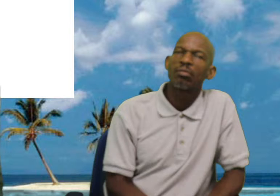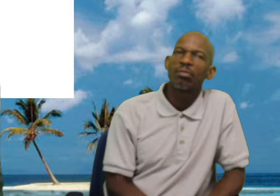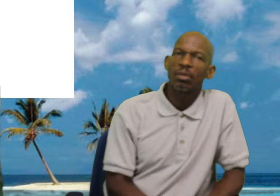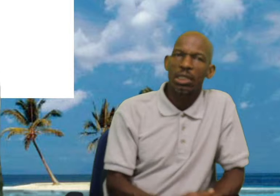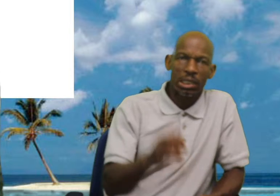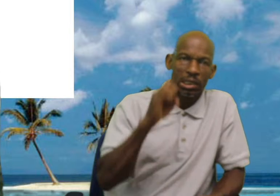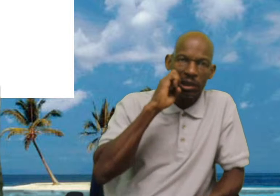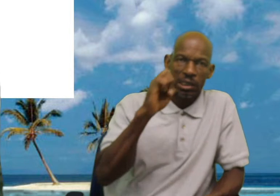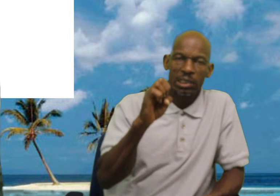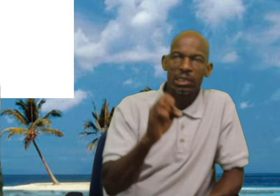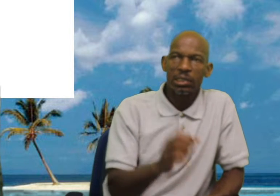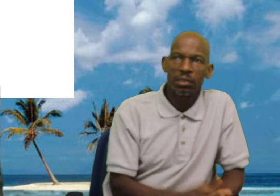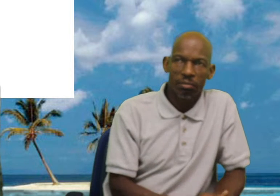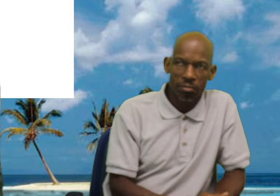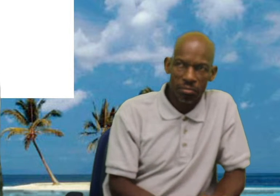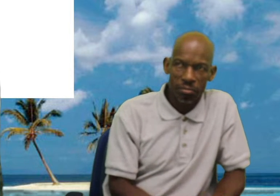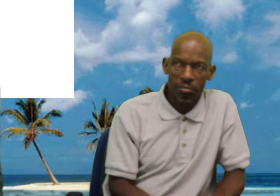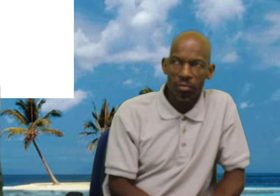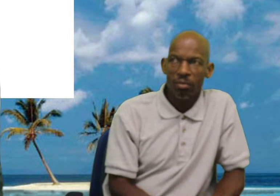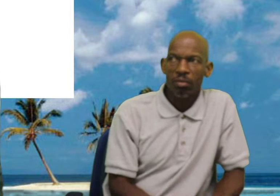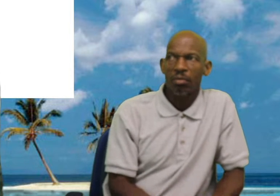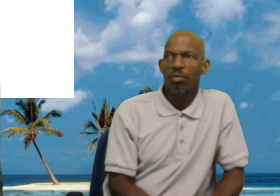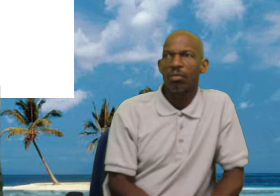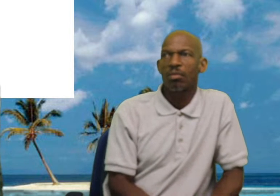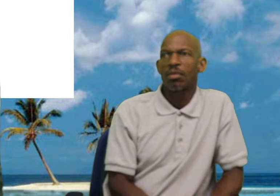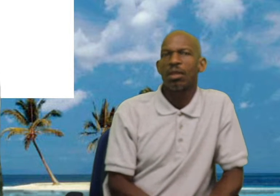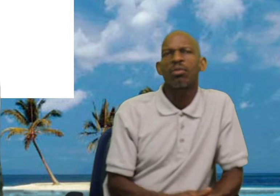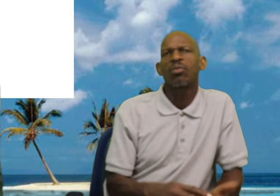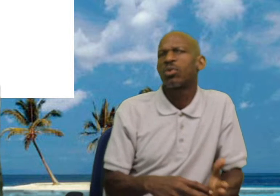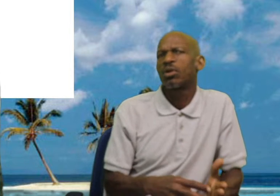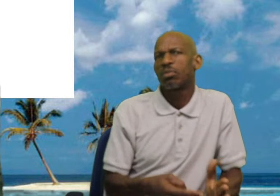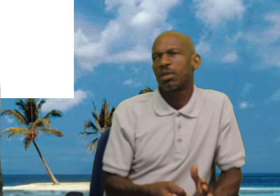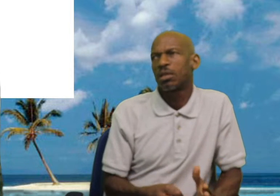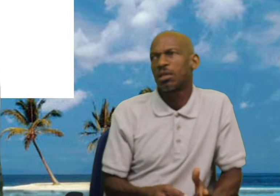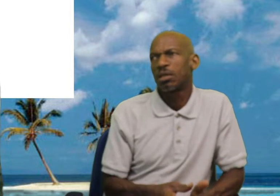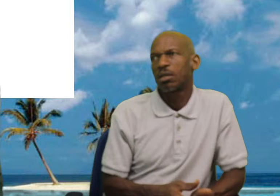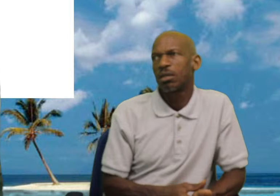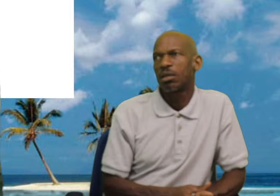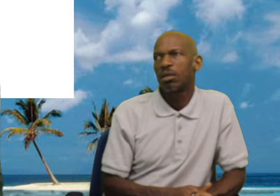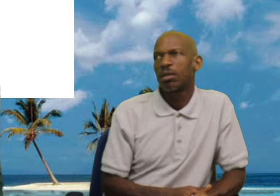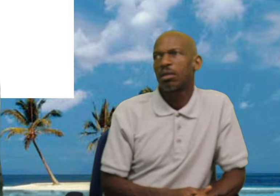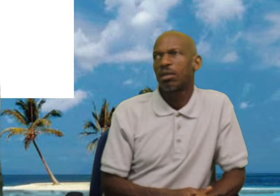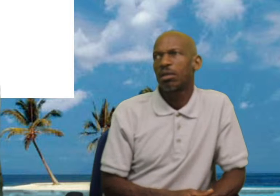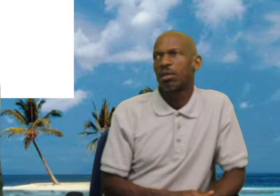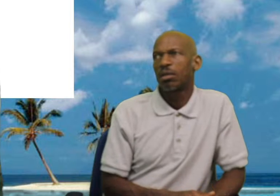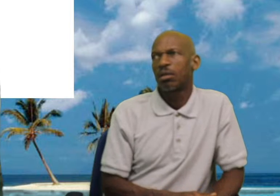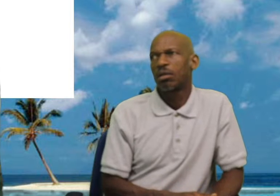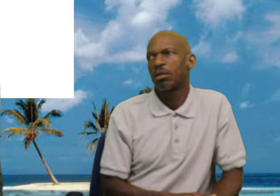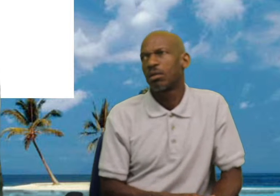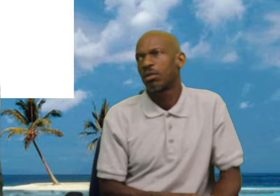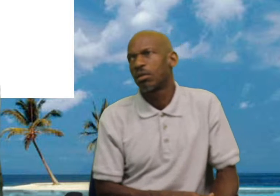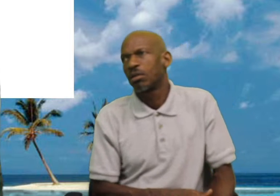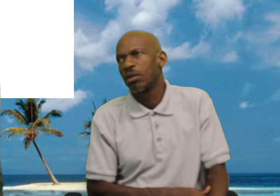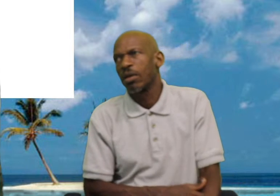if I have the word she for the pronoun, the meaning of she is really one, is a female, right? Is